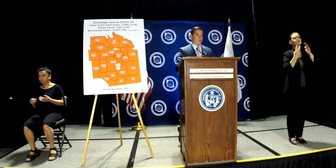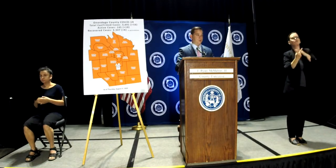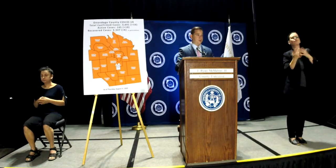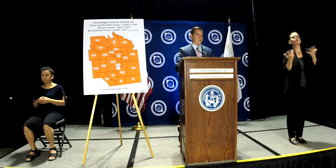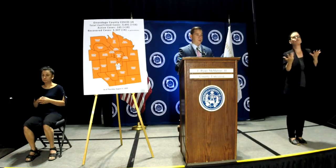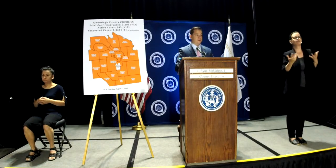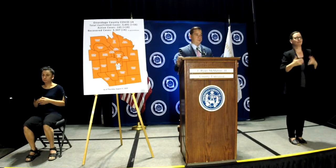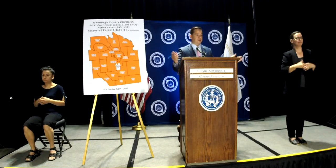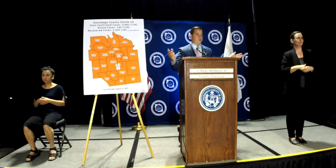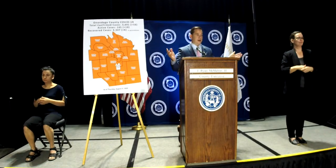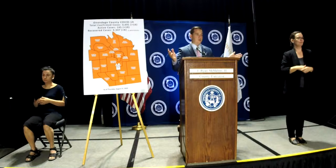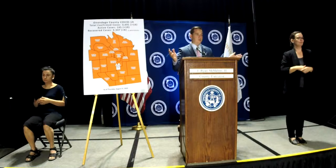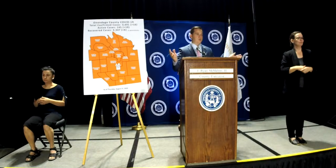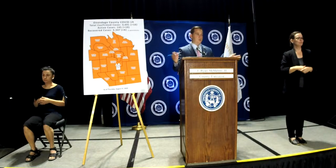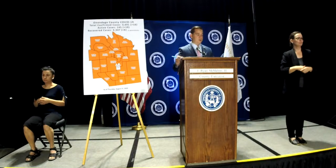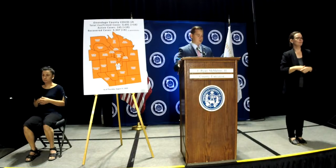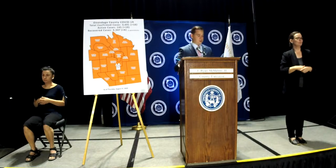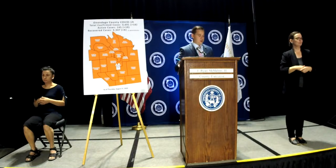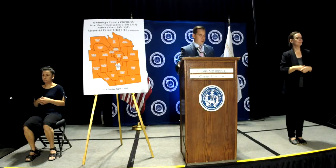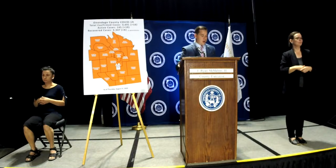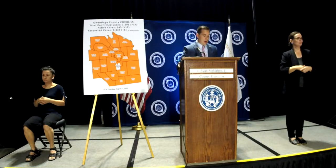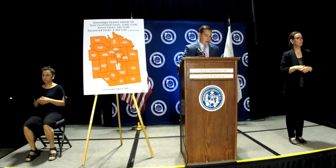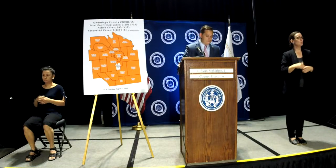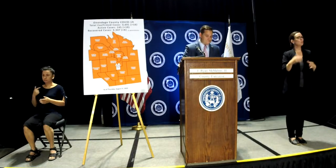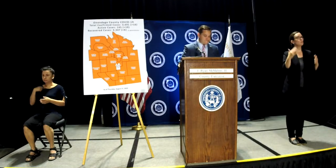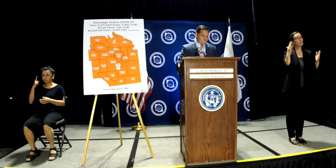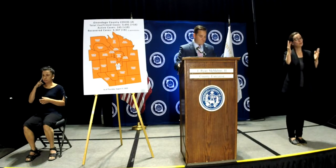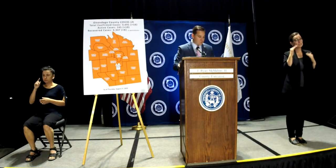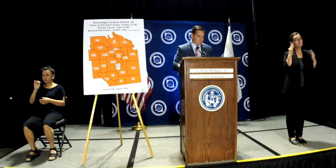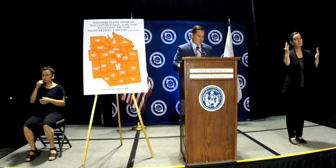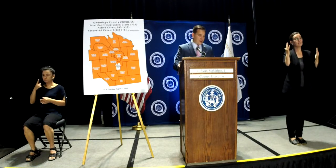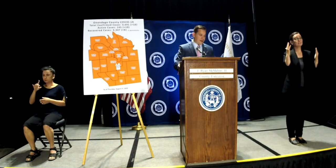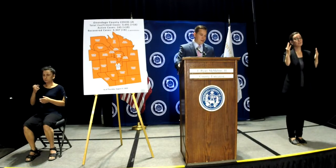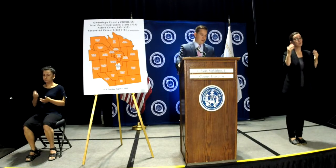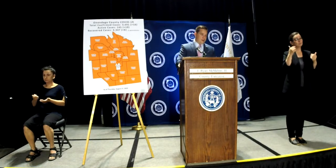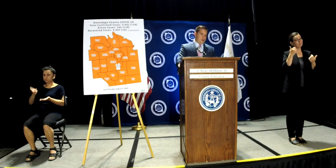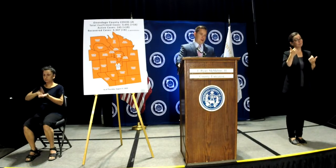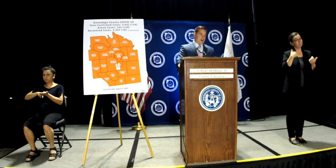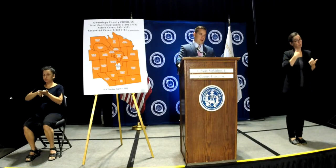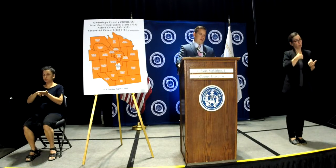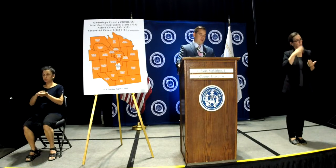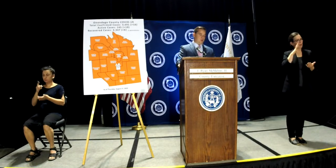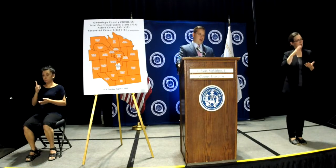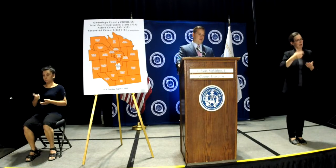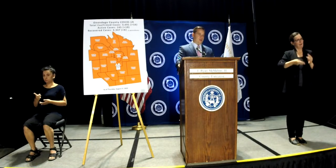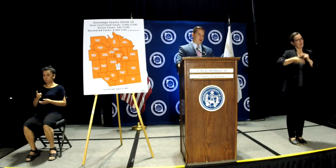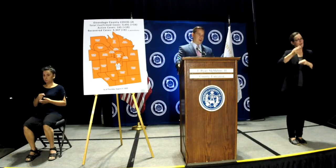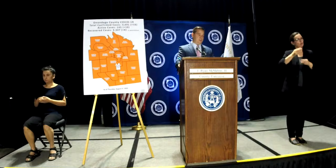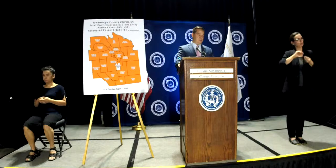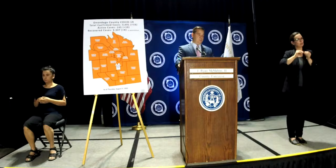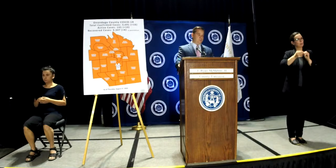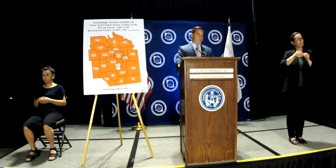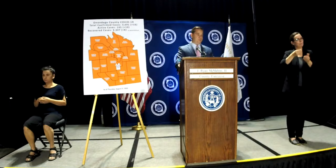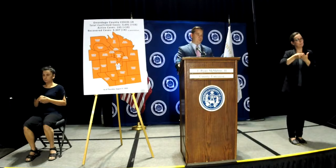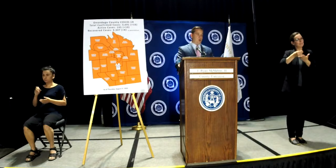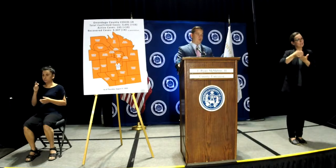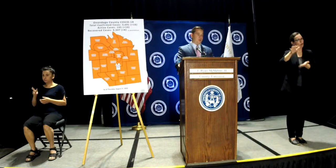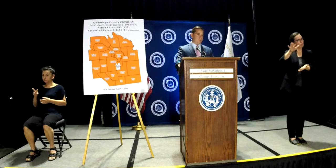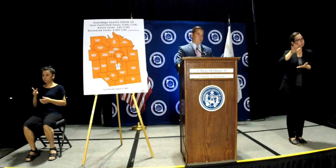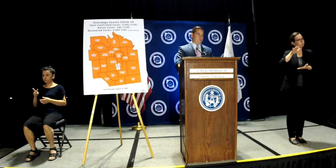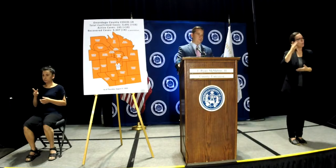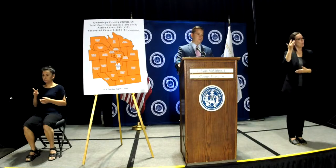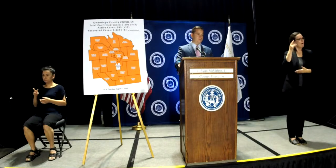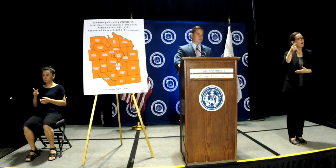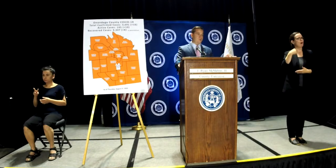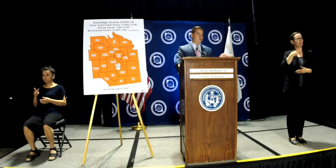some growth because we shut down for 2 months. But then I think we'll have clarity,